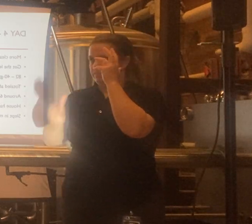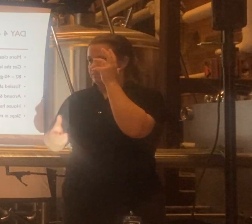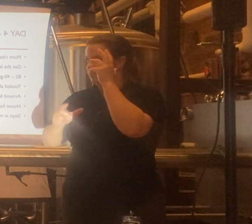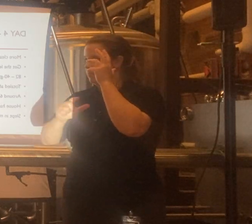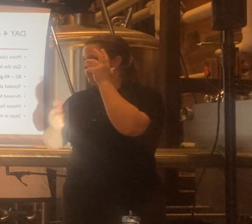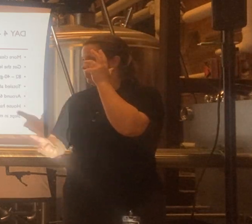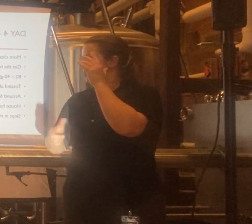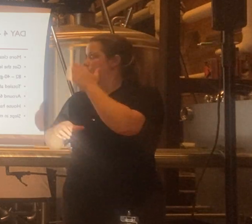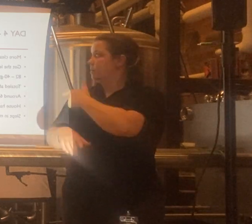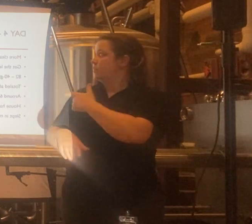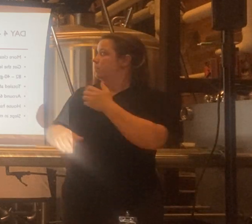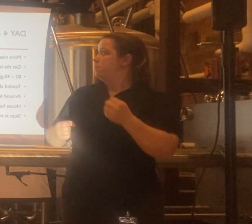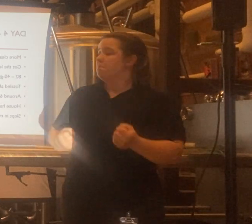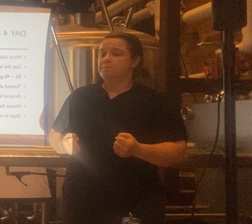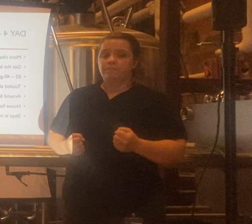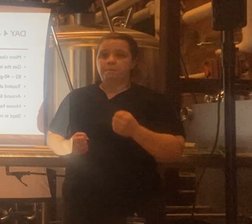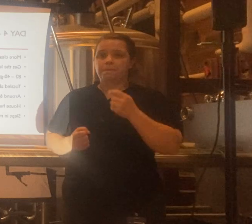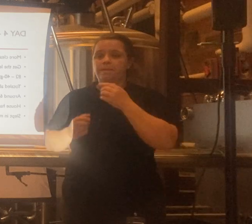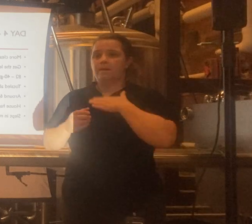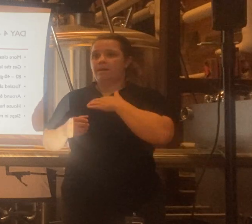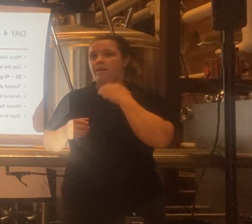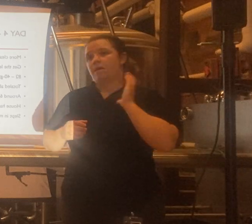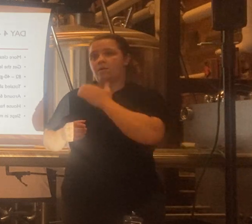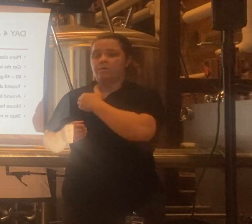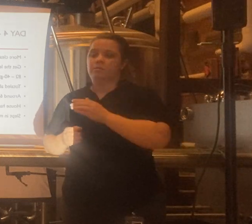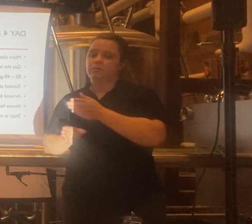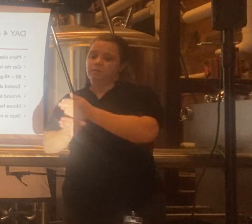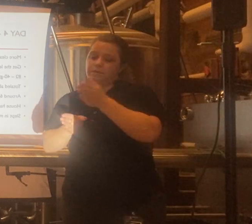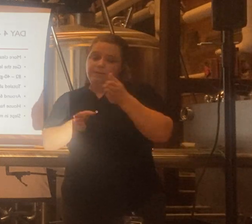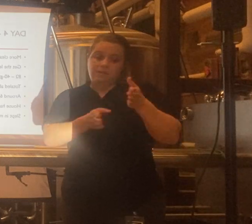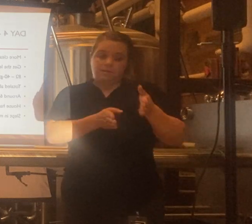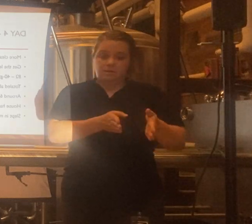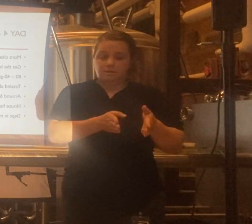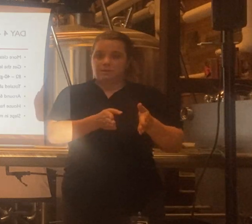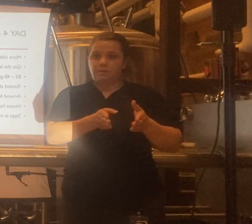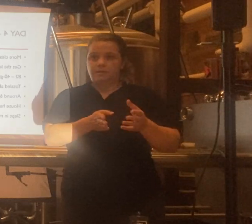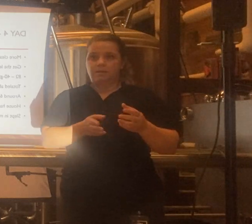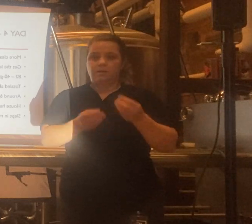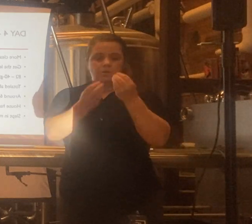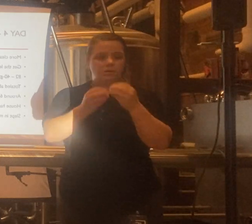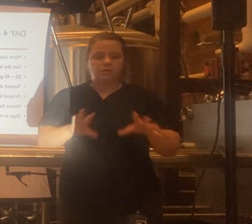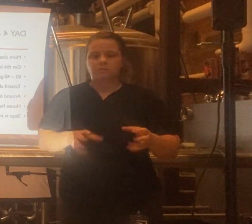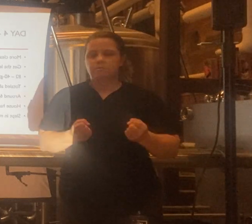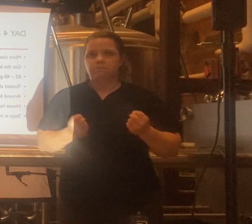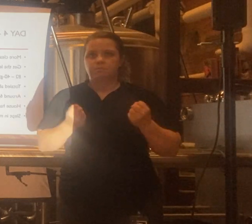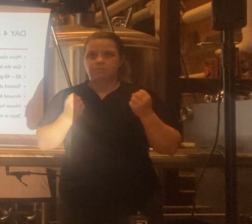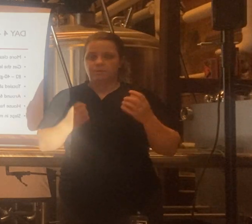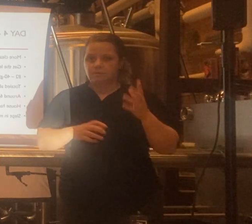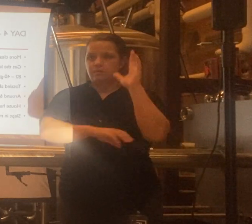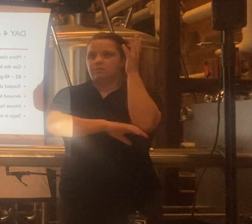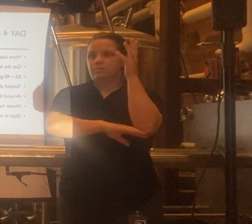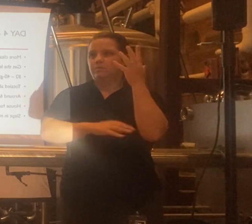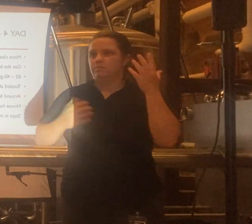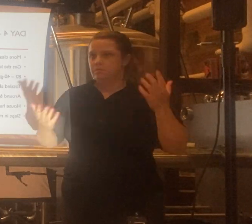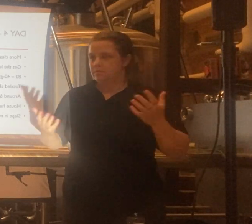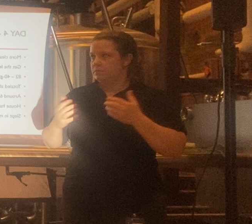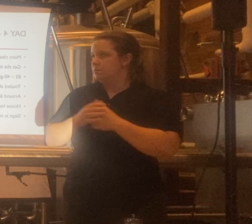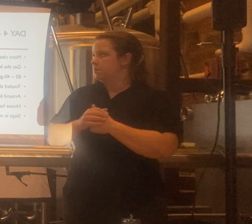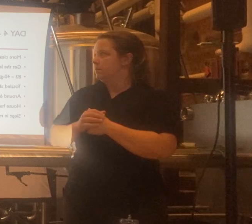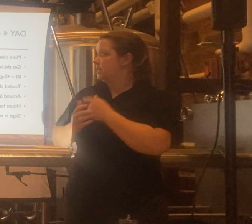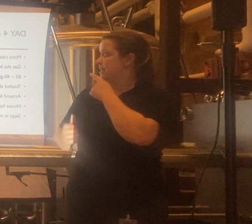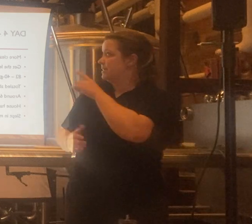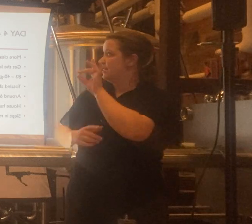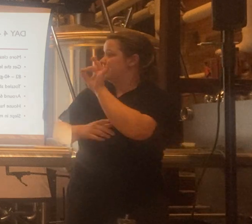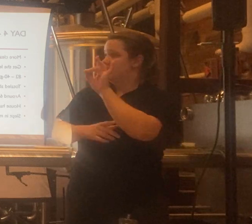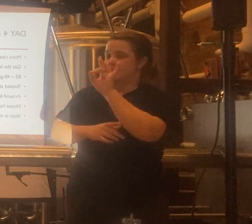lost an immense amount of tree. So we all put them out in front of our fences, but the amount of leaf debris we had, this was